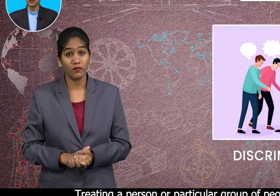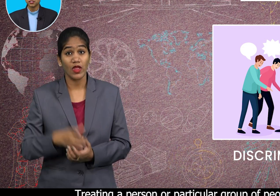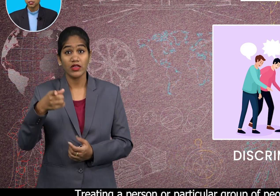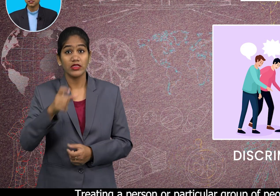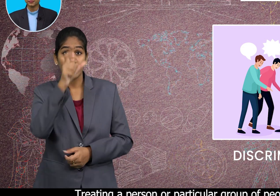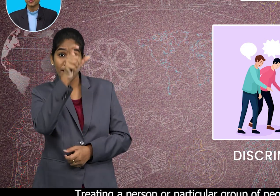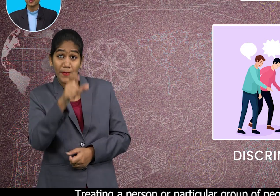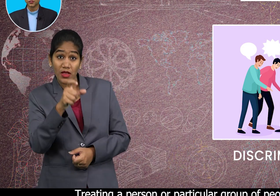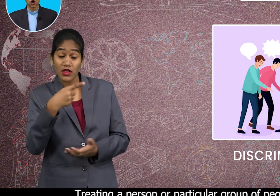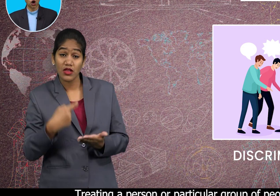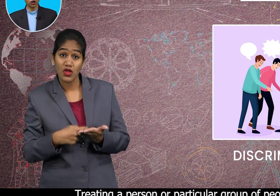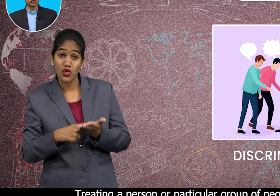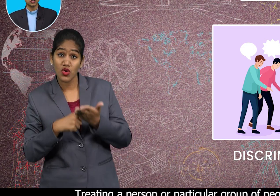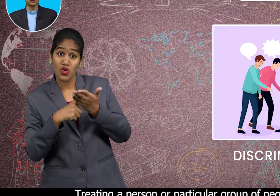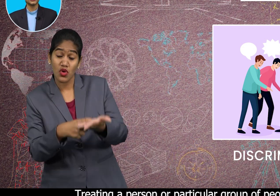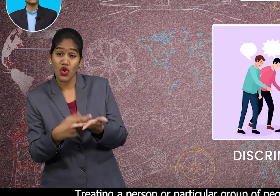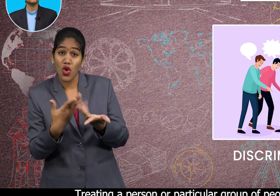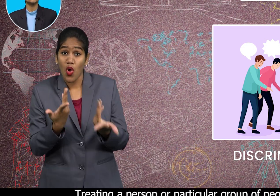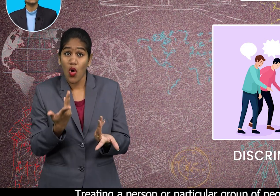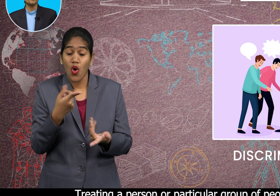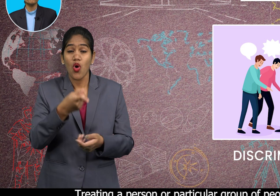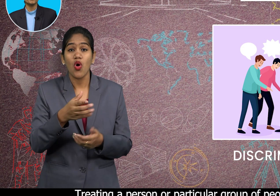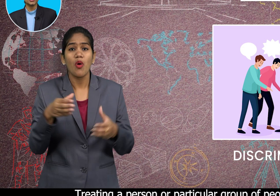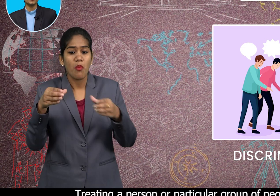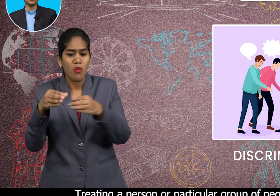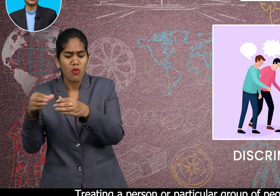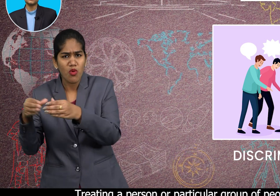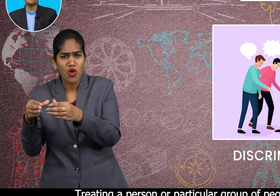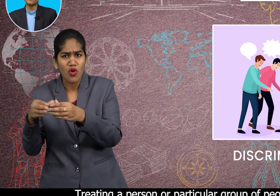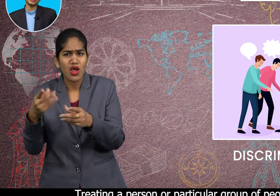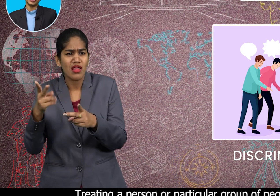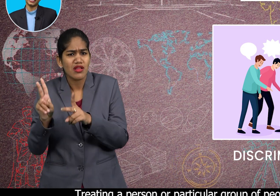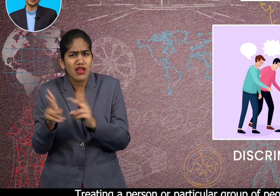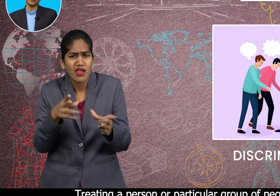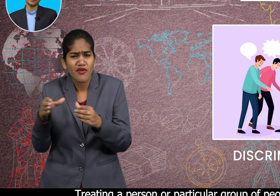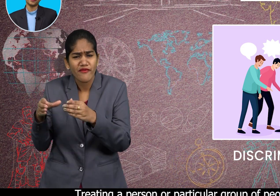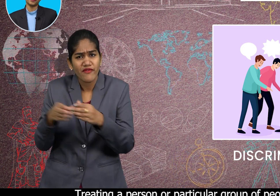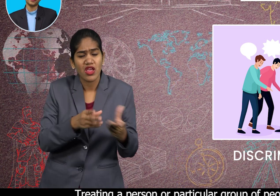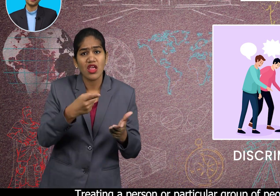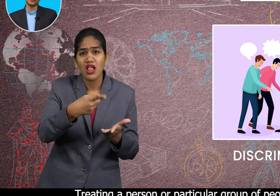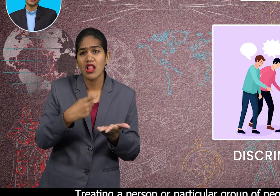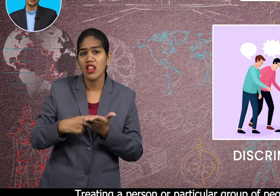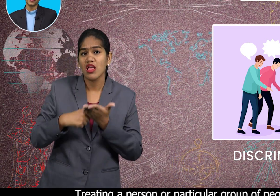treating a person or particular group of people differently,